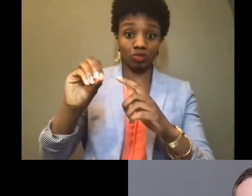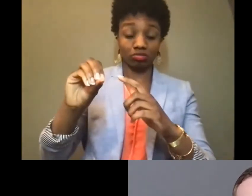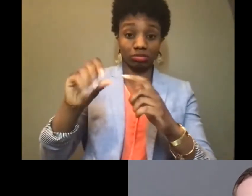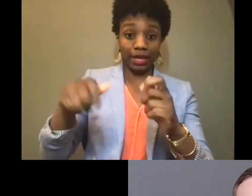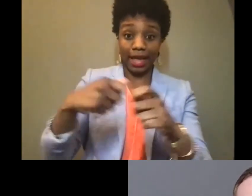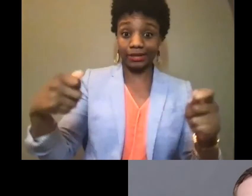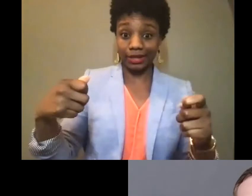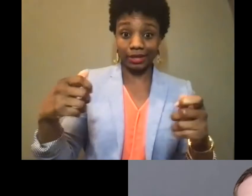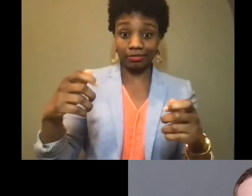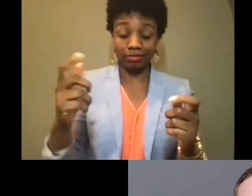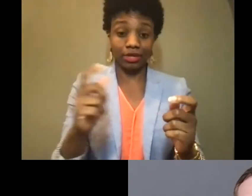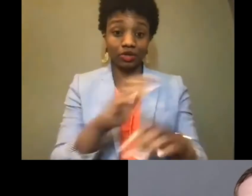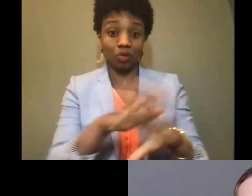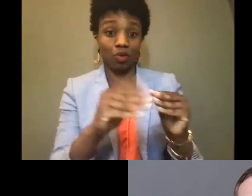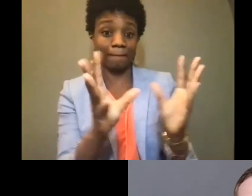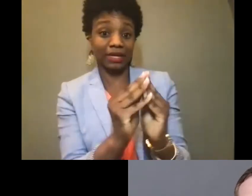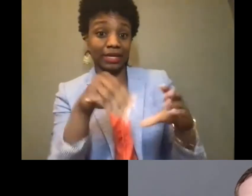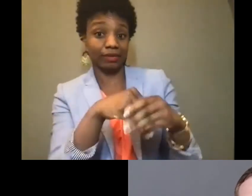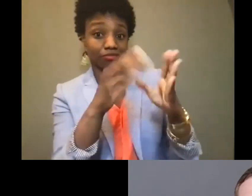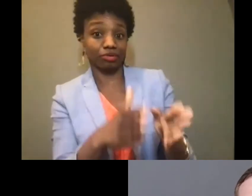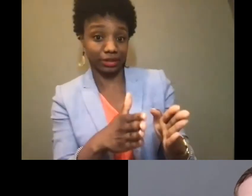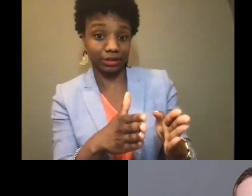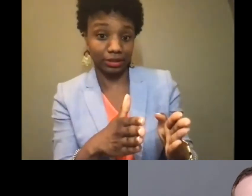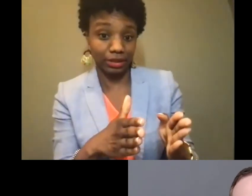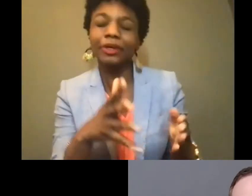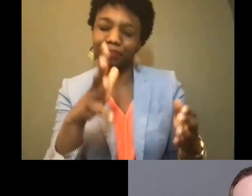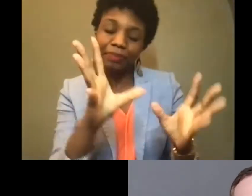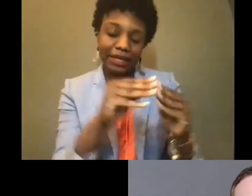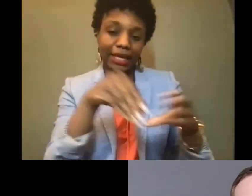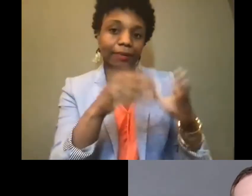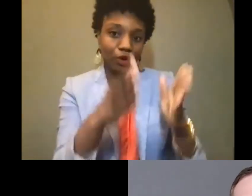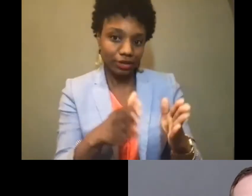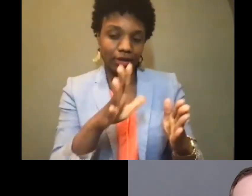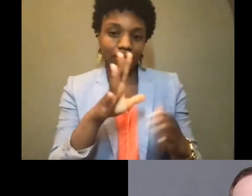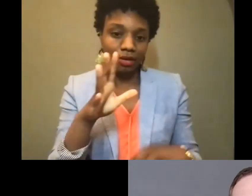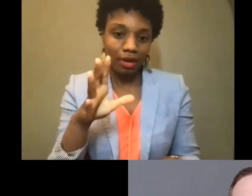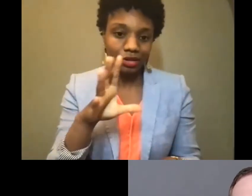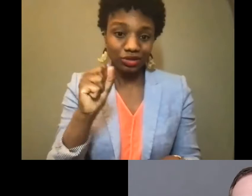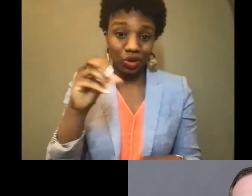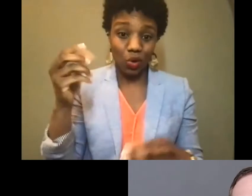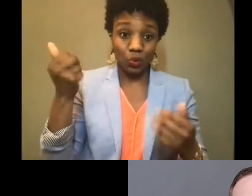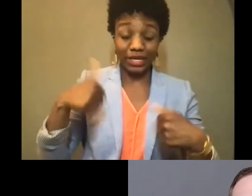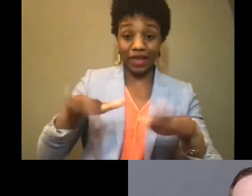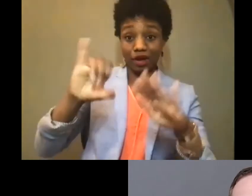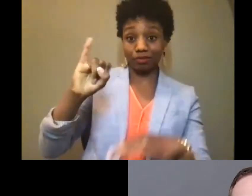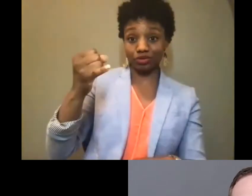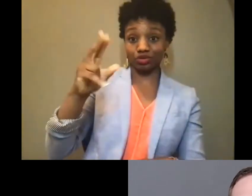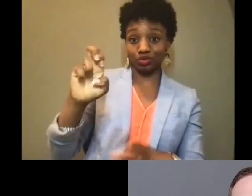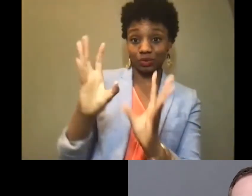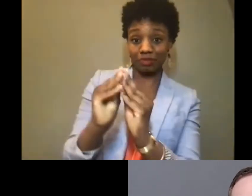impacts a real way. And so we gave up our meeting in June to